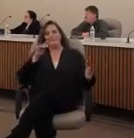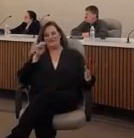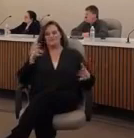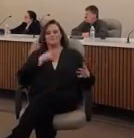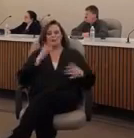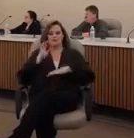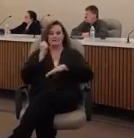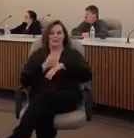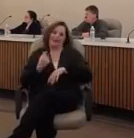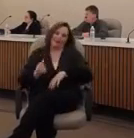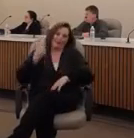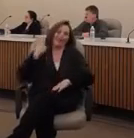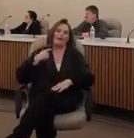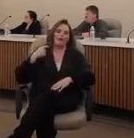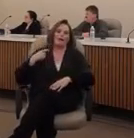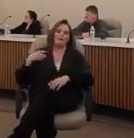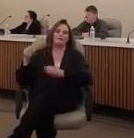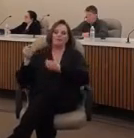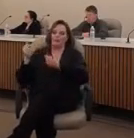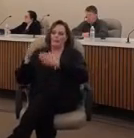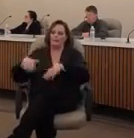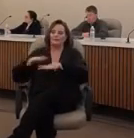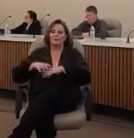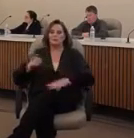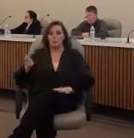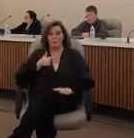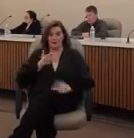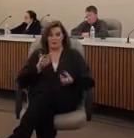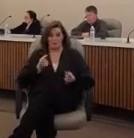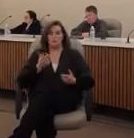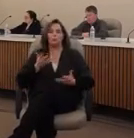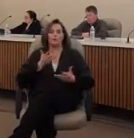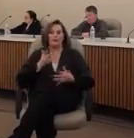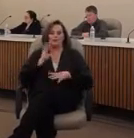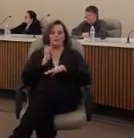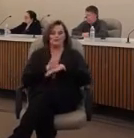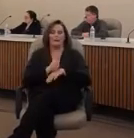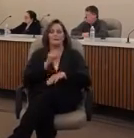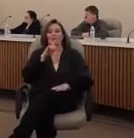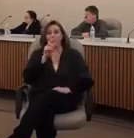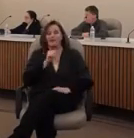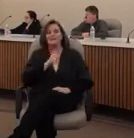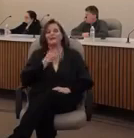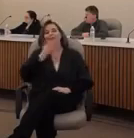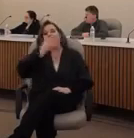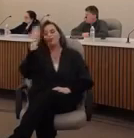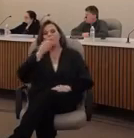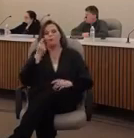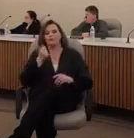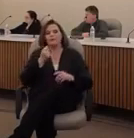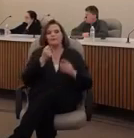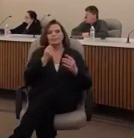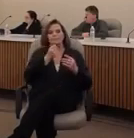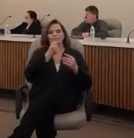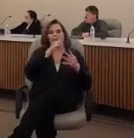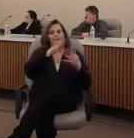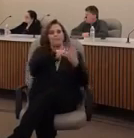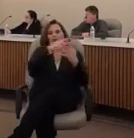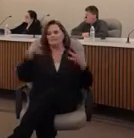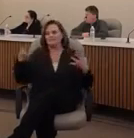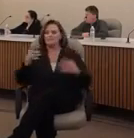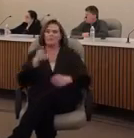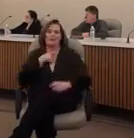the back of the property, so the bins would be set up in front of the fence. Gotcha. And then in the front, we'd like to put a